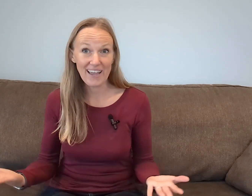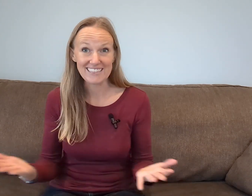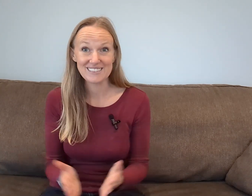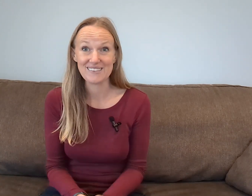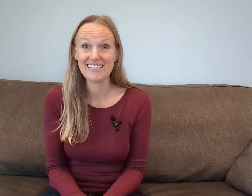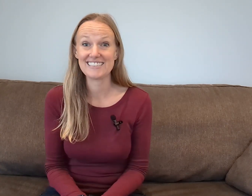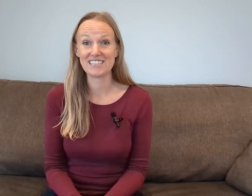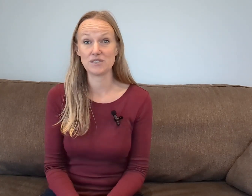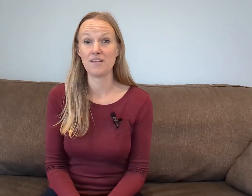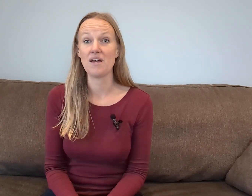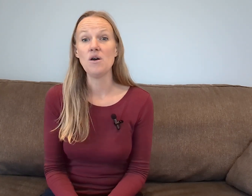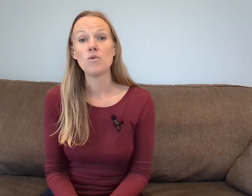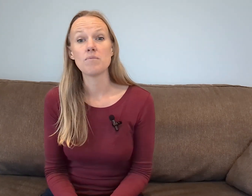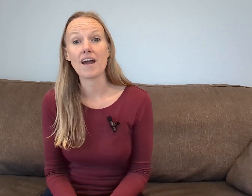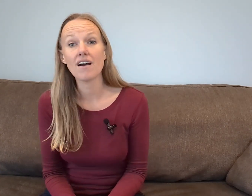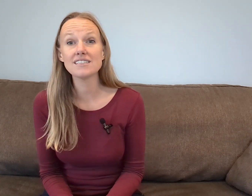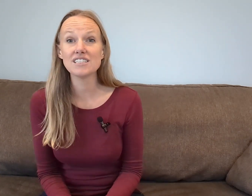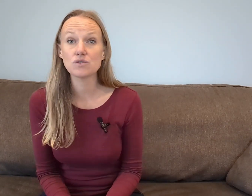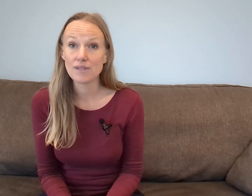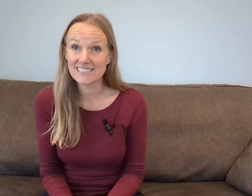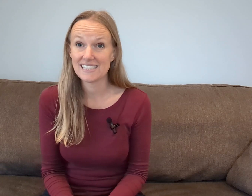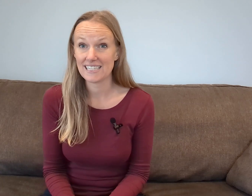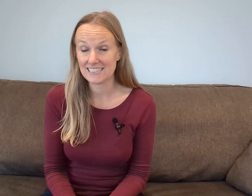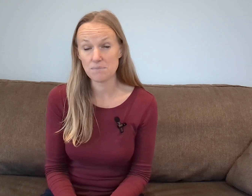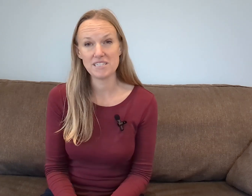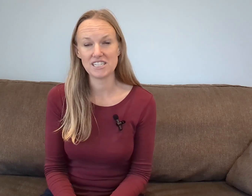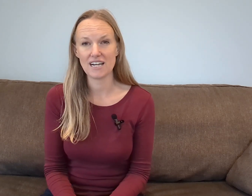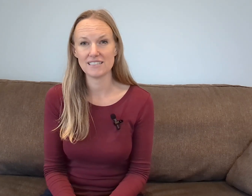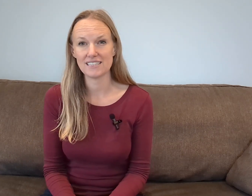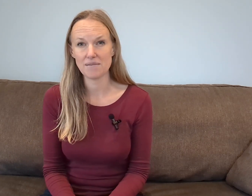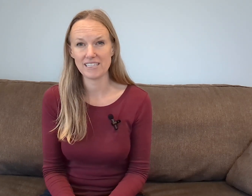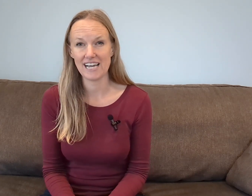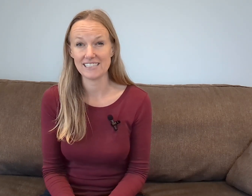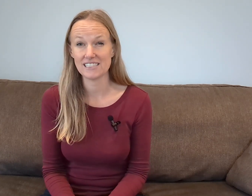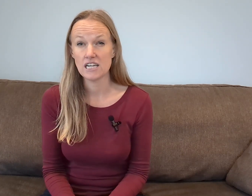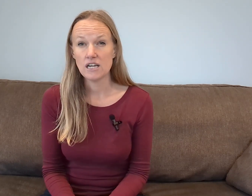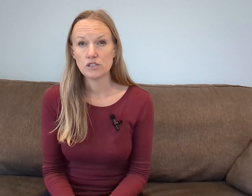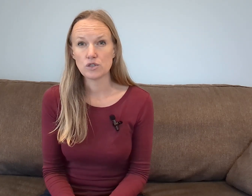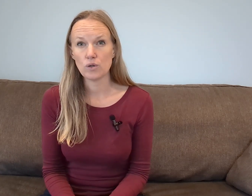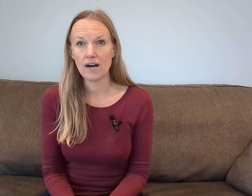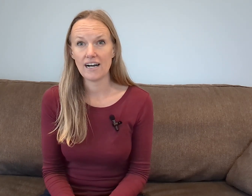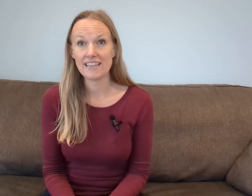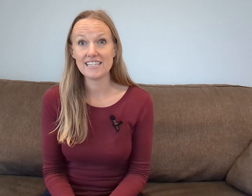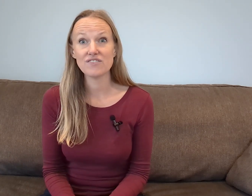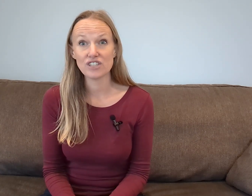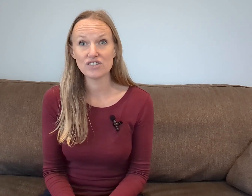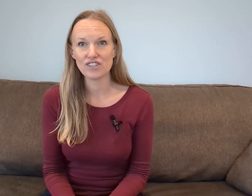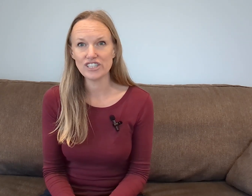Okay, so it starts with, when my heart is racing deep inside my chest. So this first verse